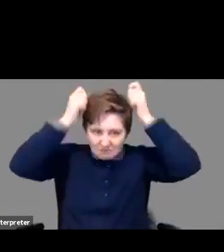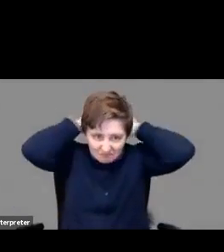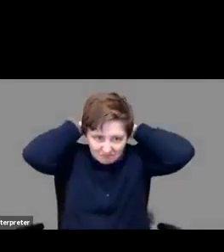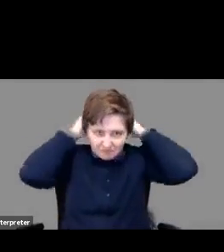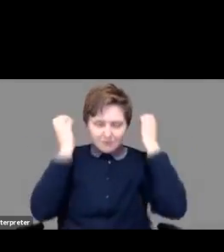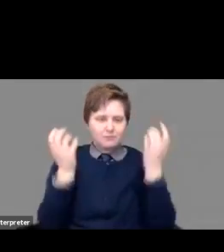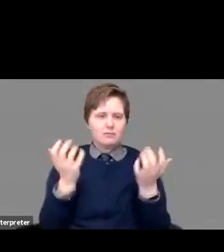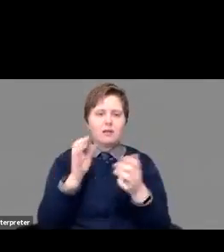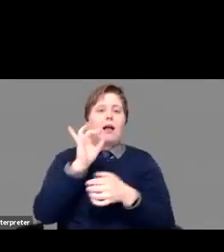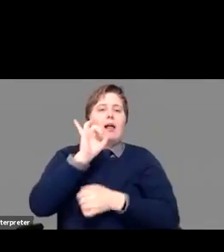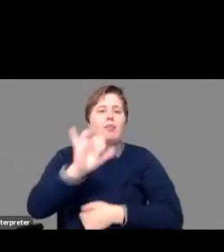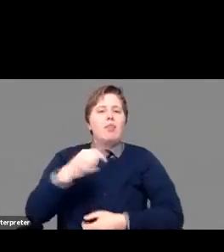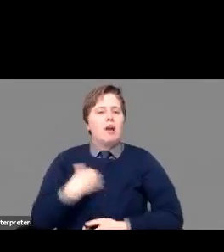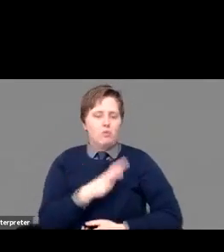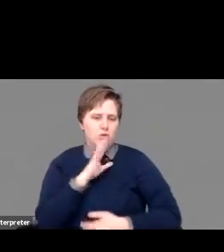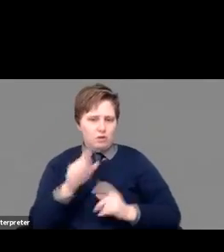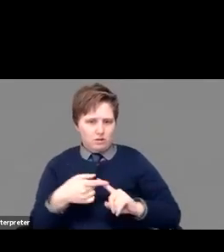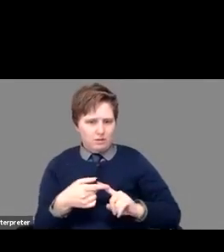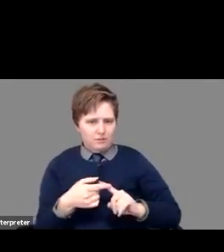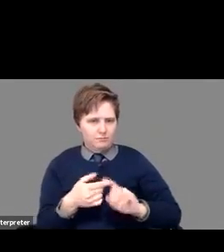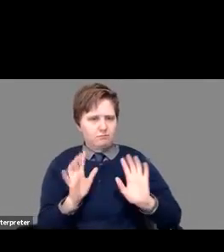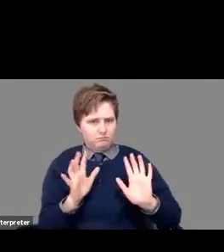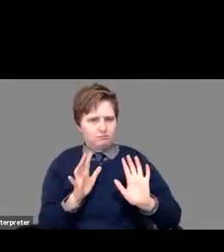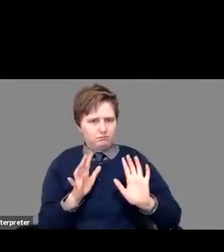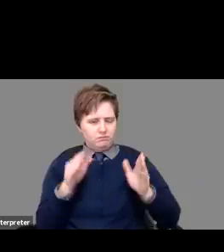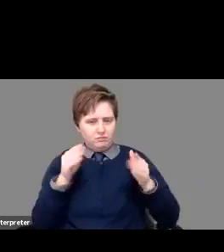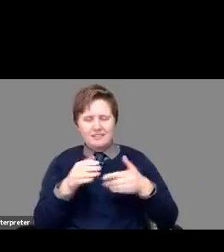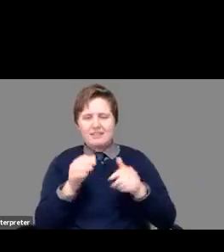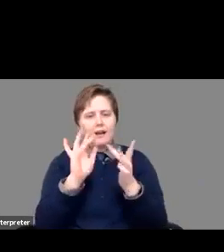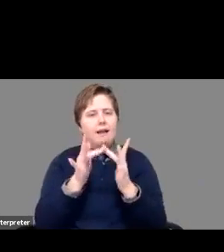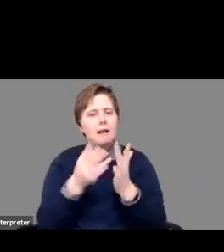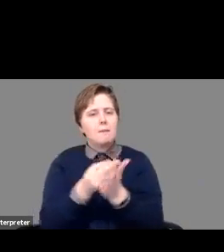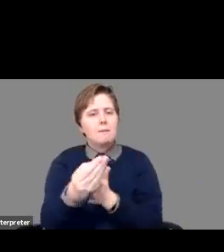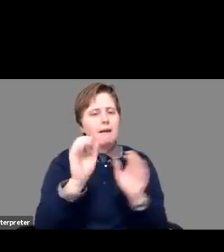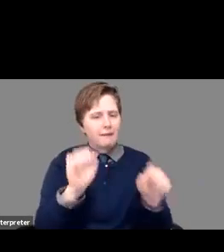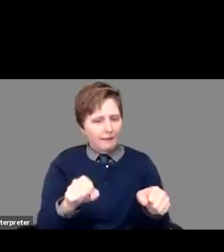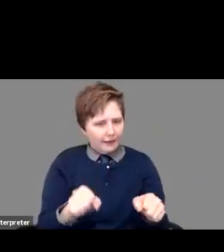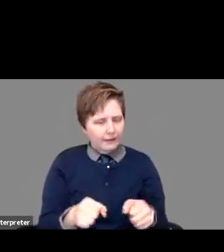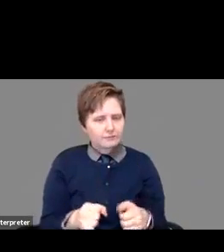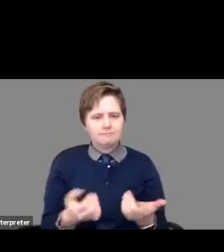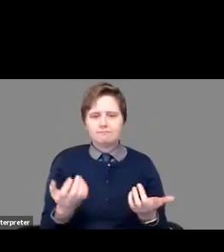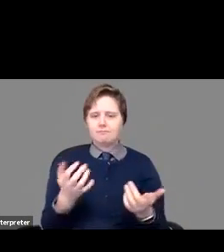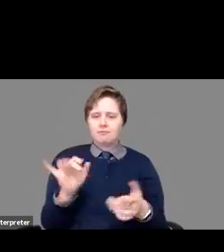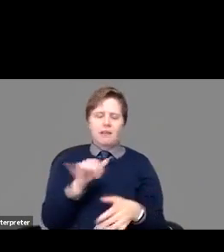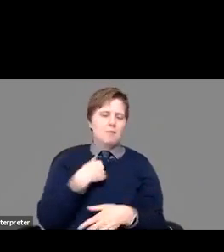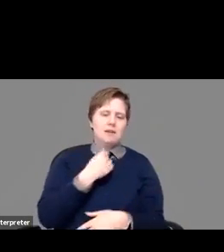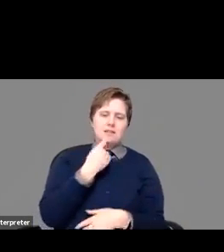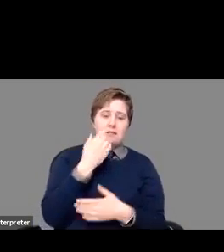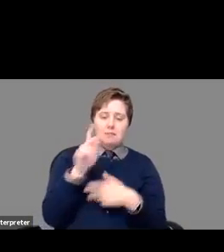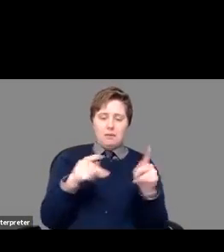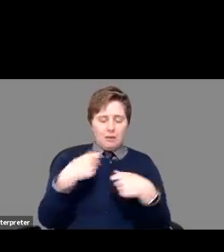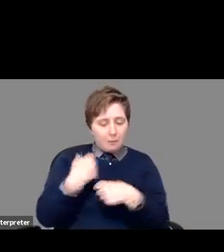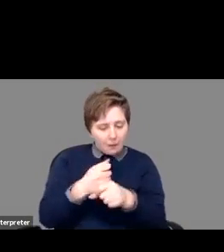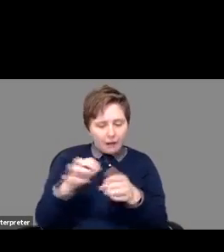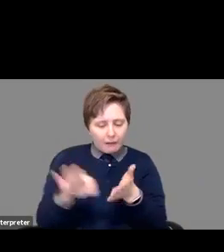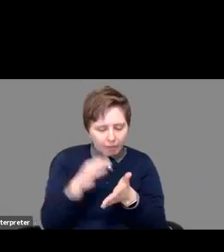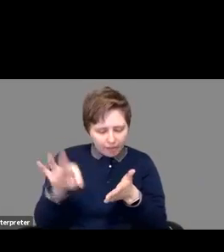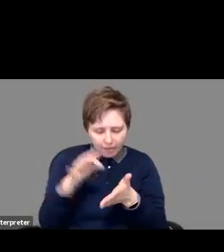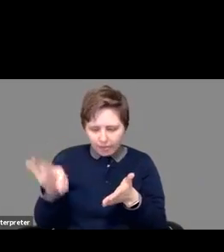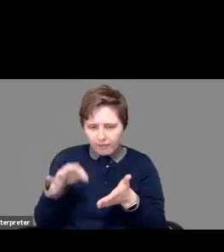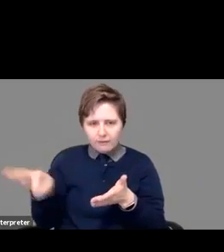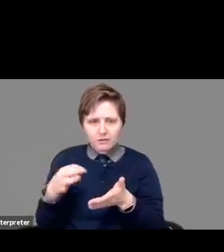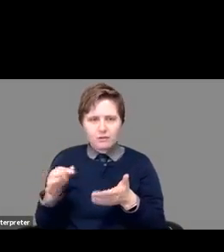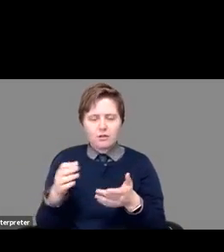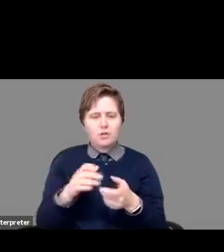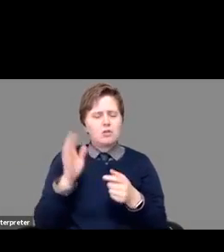That's kind of what we're talking about here. But again, you get them on the internet. I know that, like I said, people are selling them that I know. A